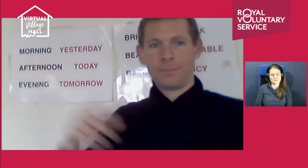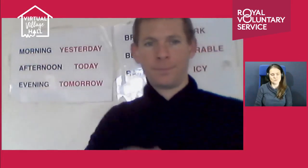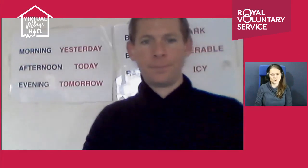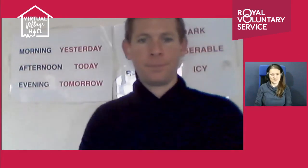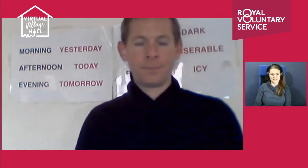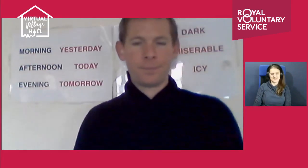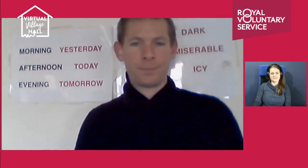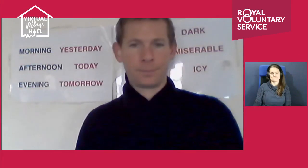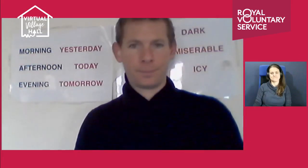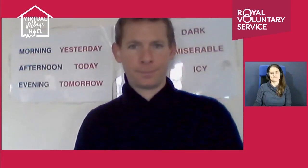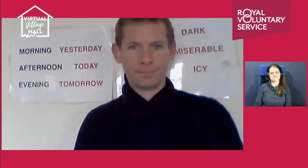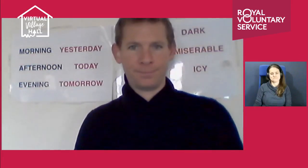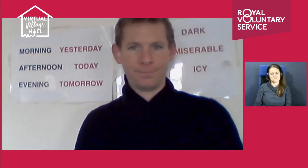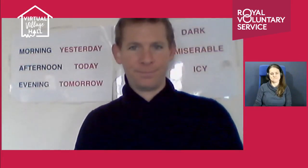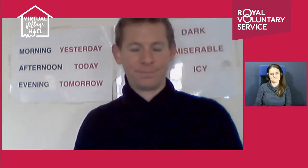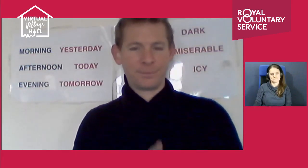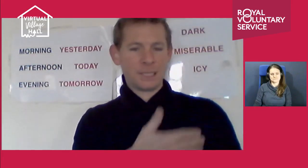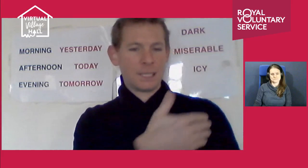All right, so morning.